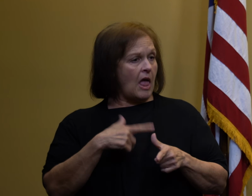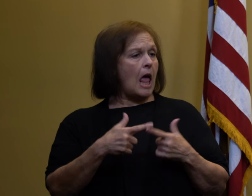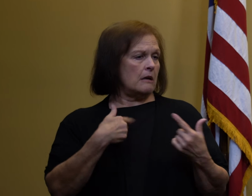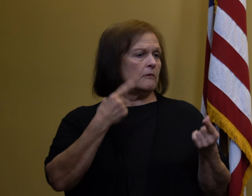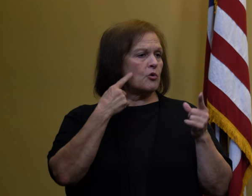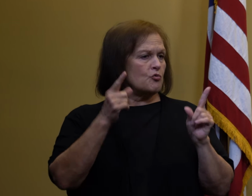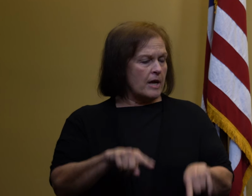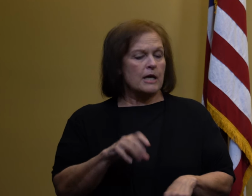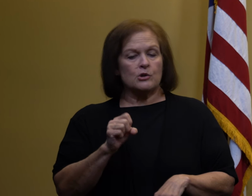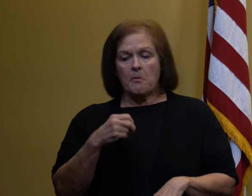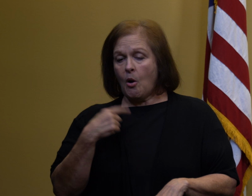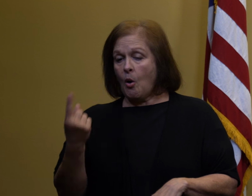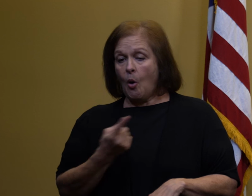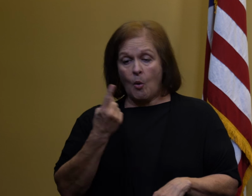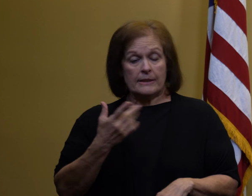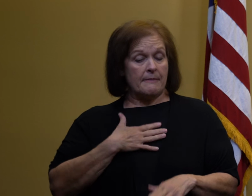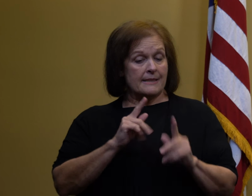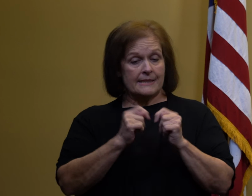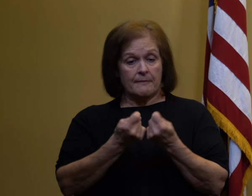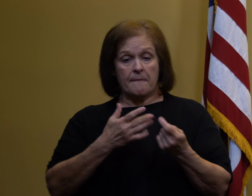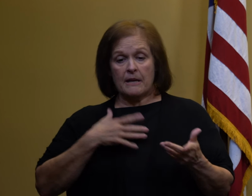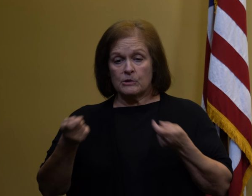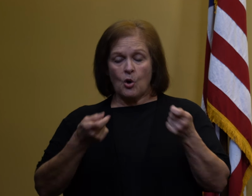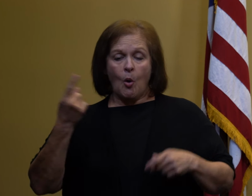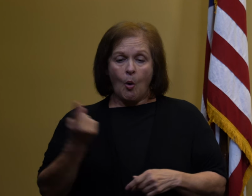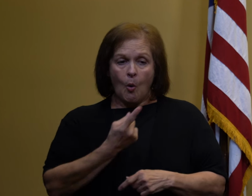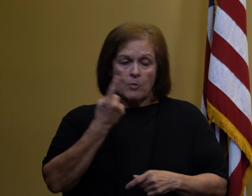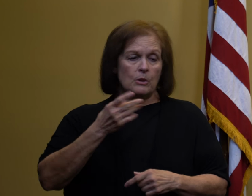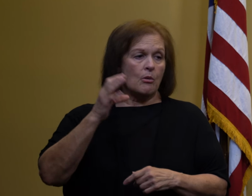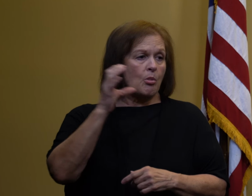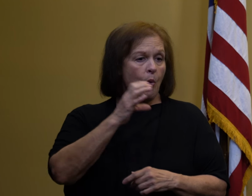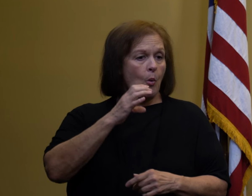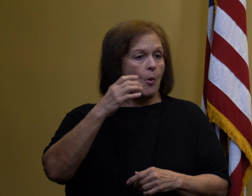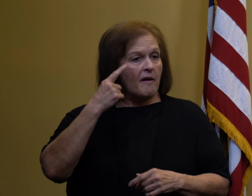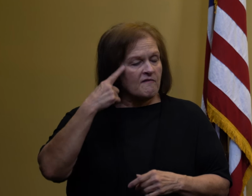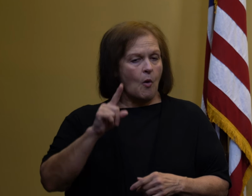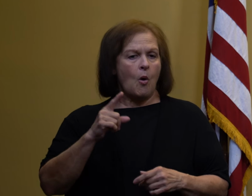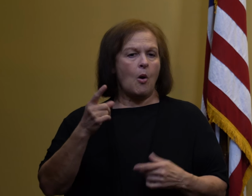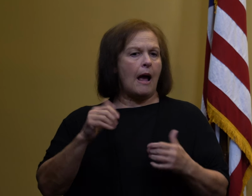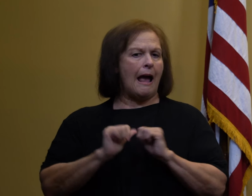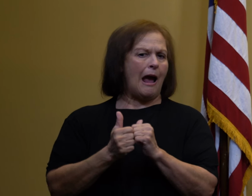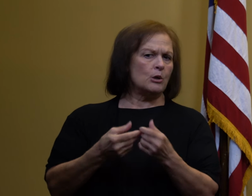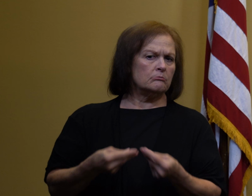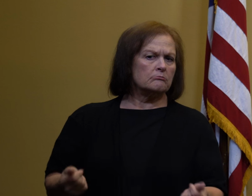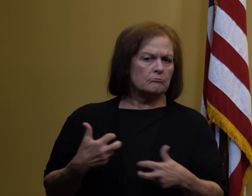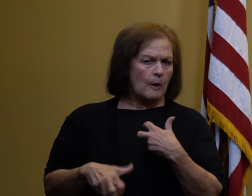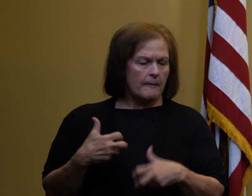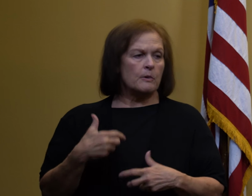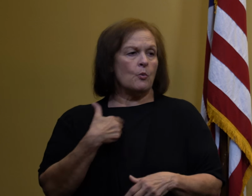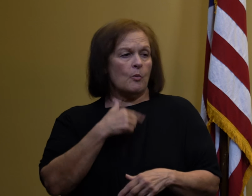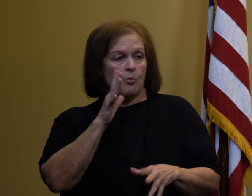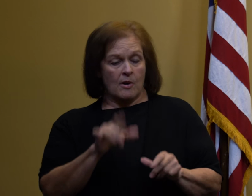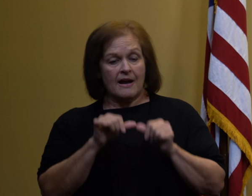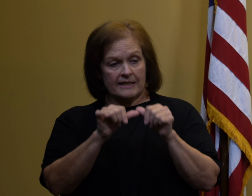we're always looking for, my team, my administration, always looking for solutions. And we will